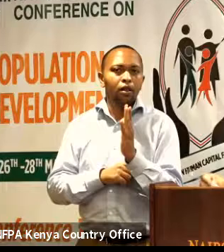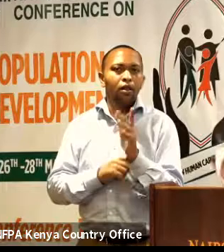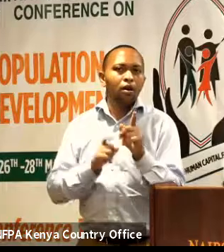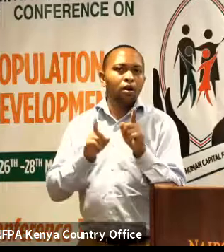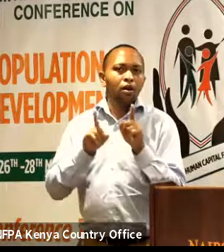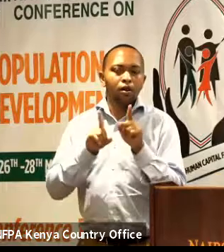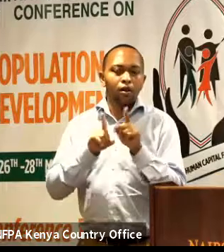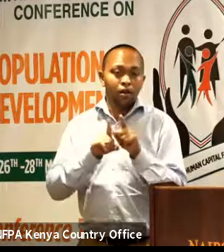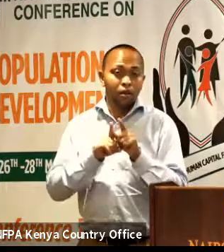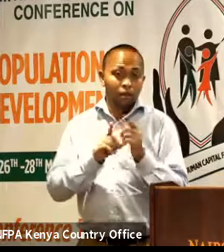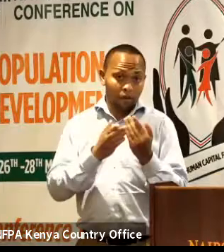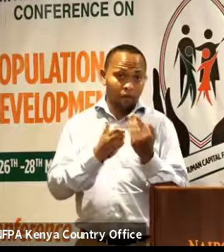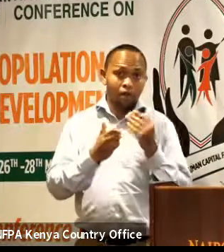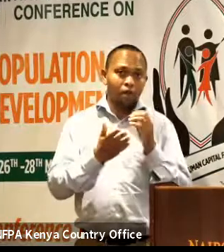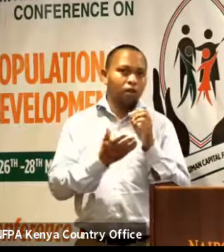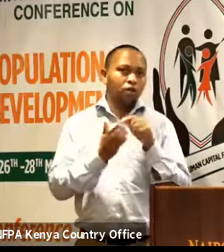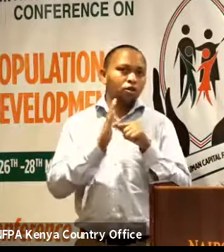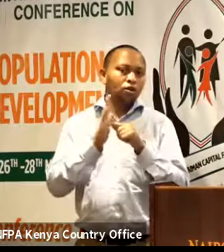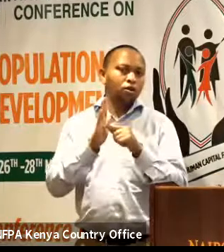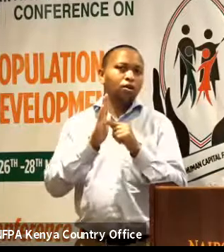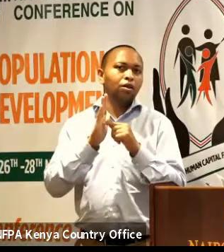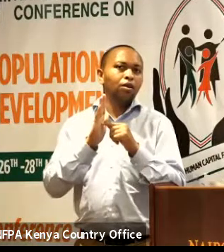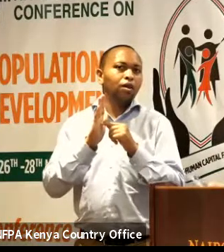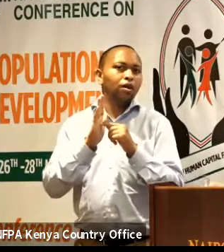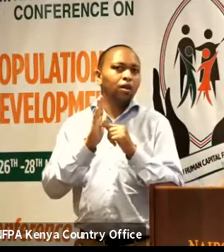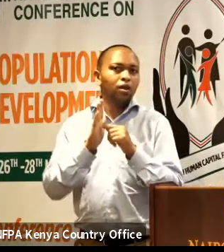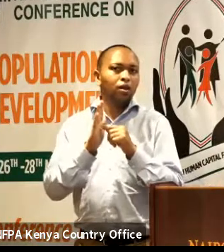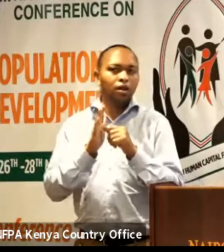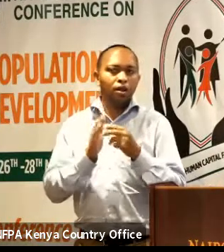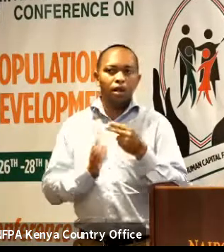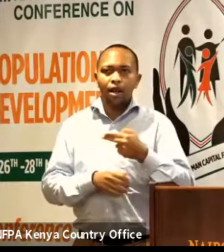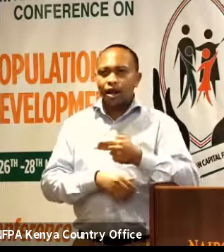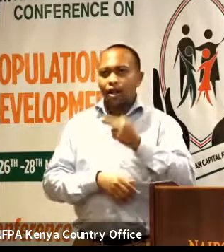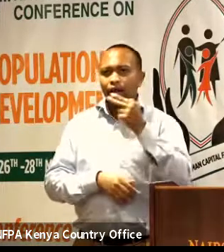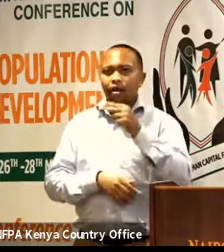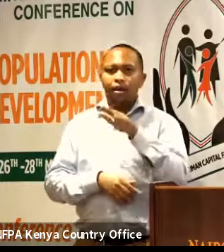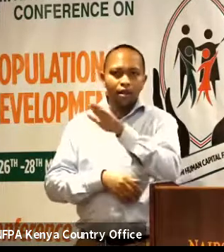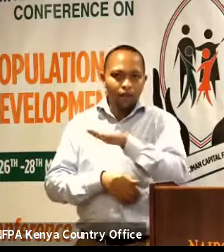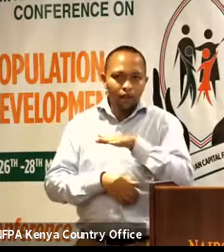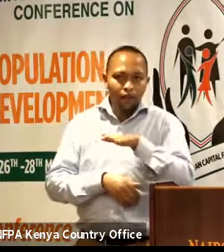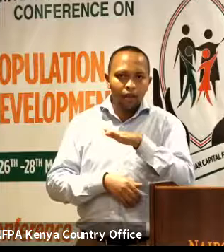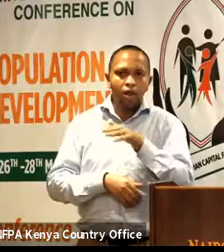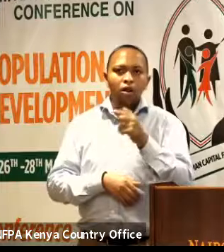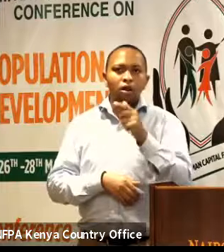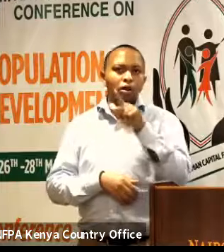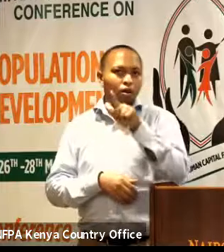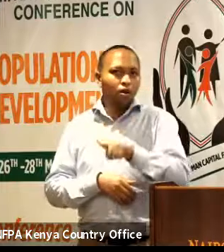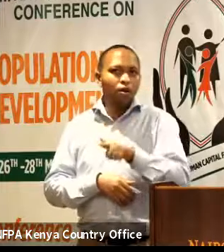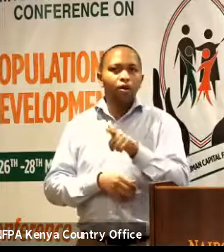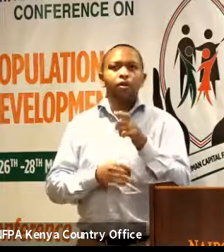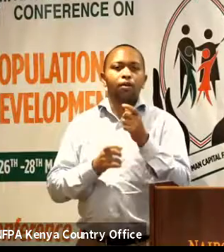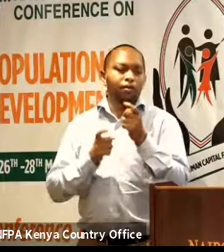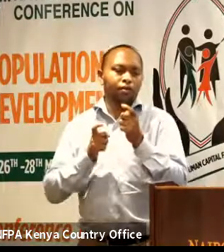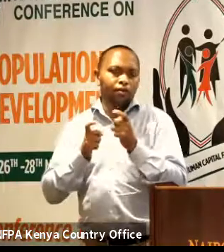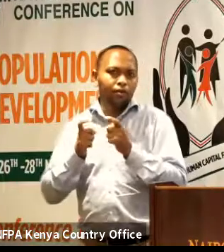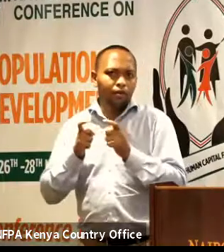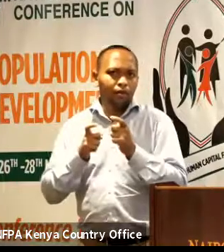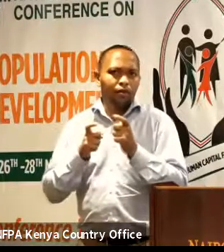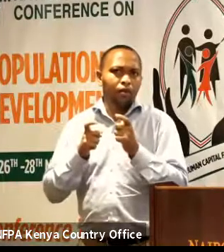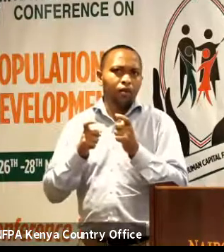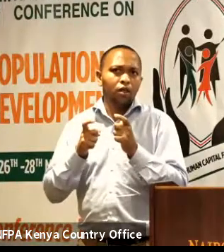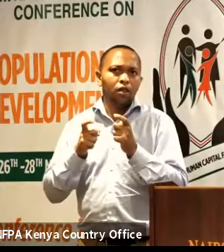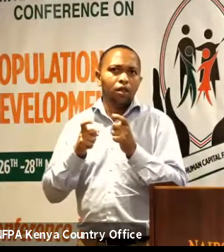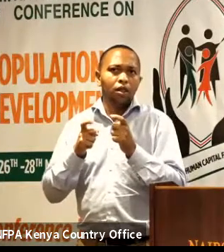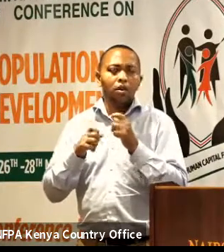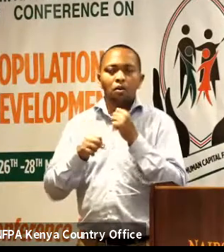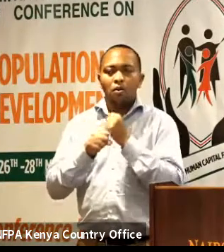those high impact, low cost interventions are not being utilized,